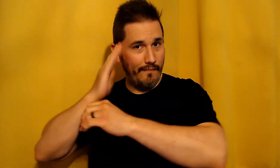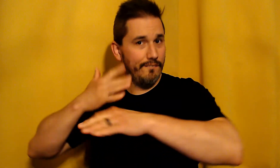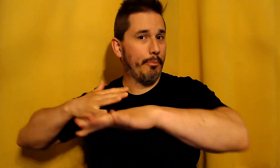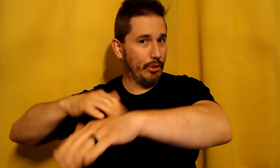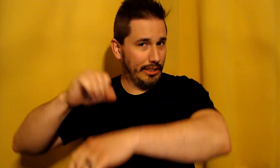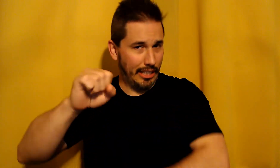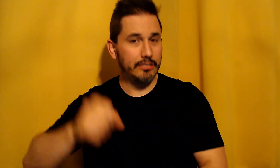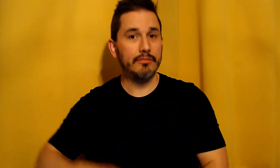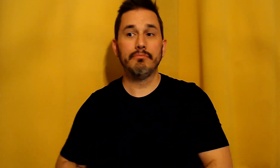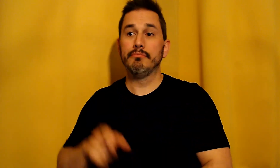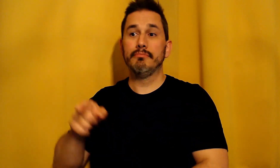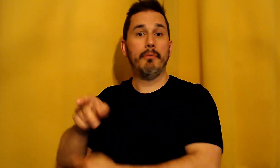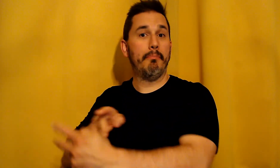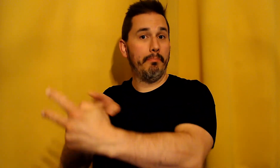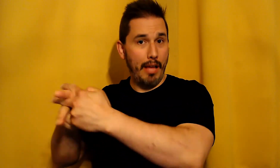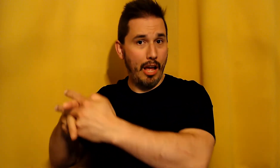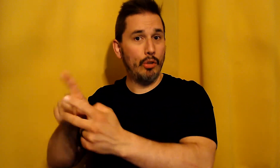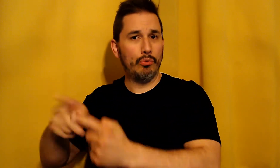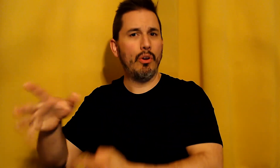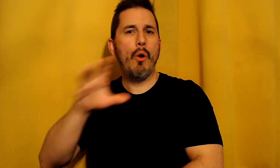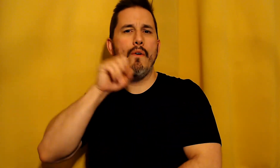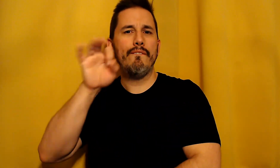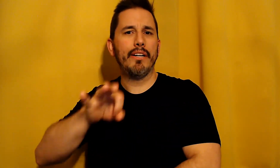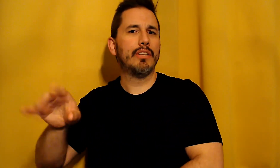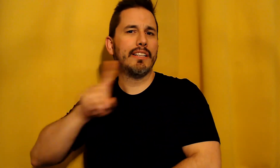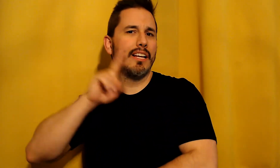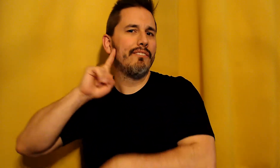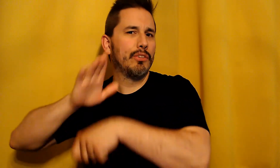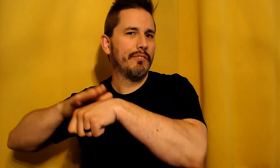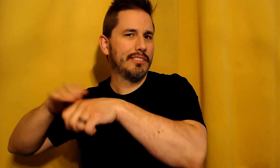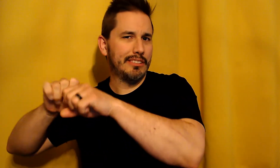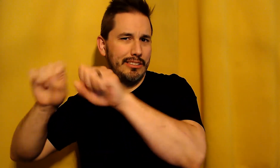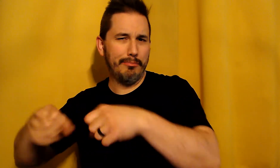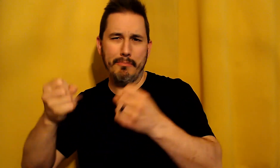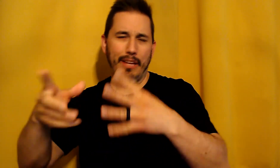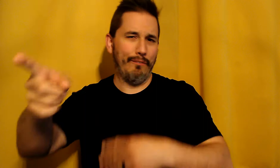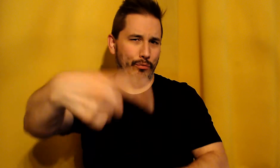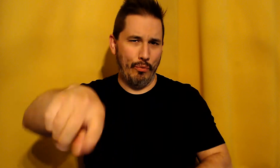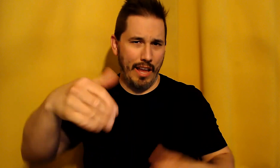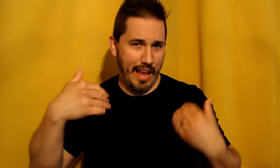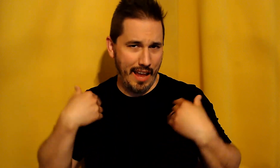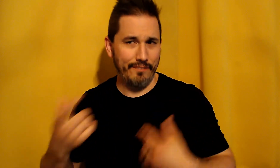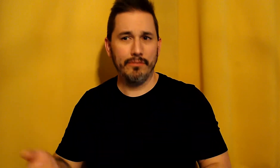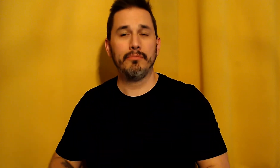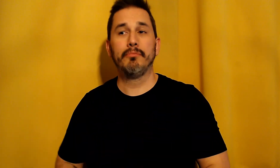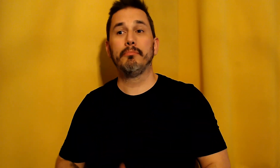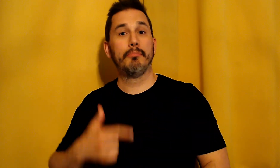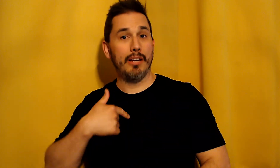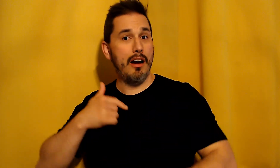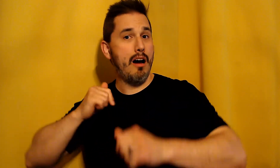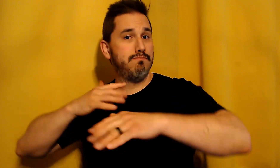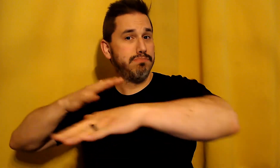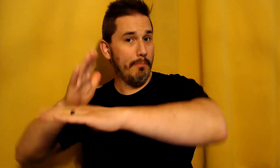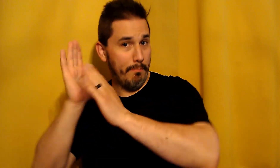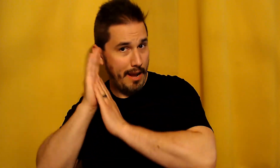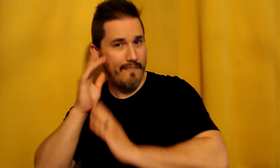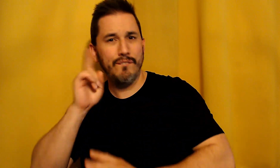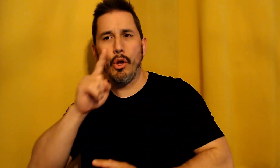We've used this kind of thing for many years, and usually it's plugged into an old-fashioned deaf alert system that a lot of you might know, right?